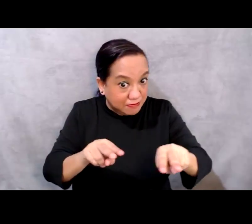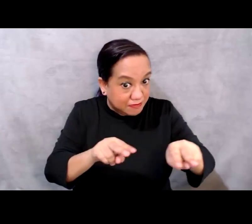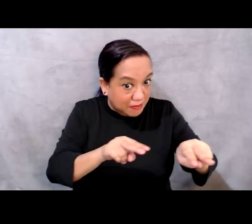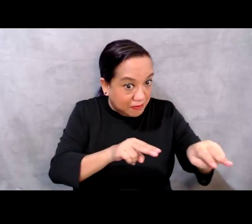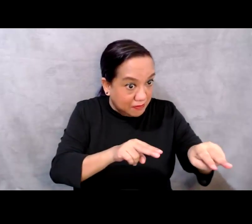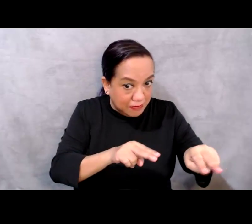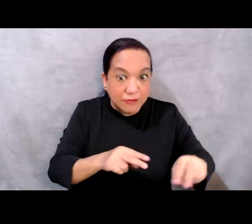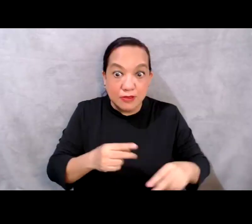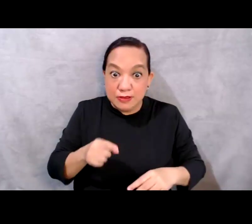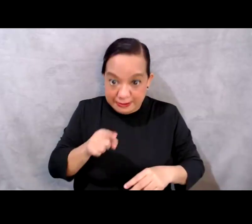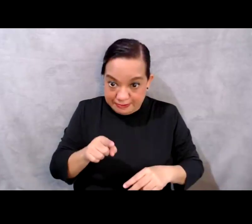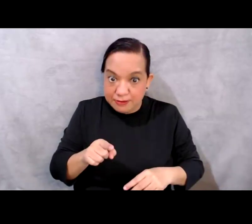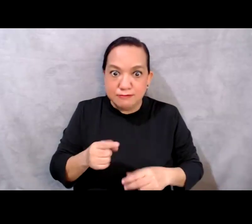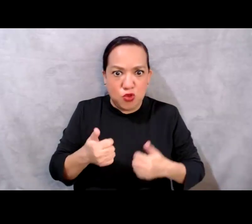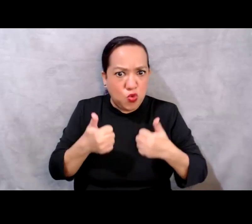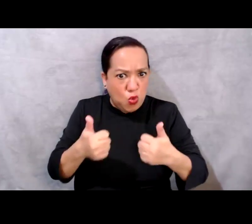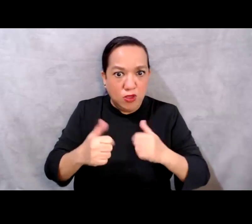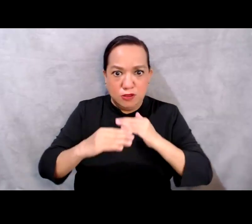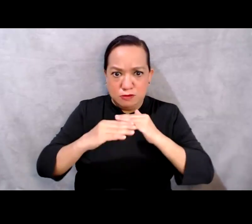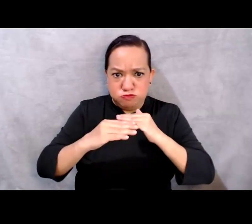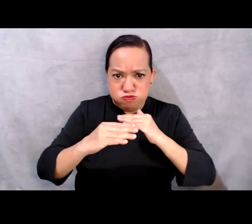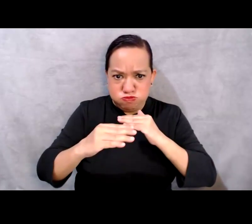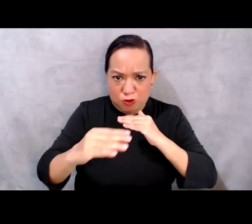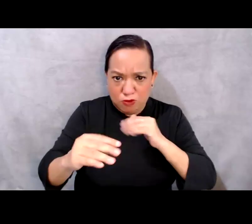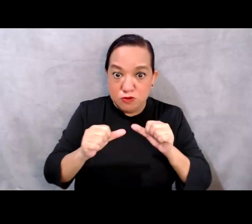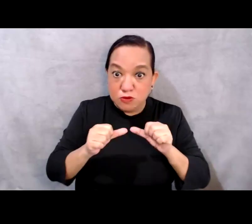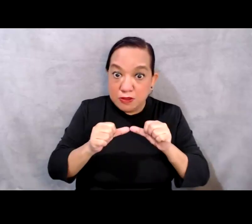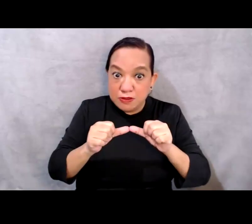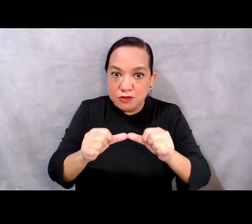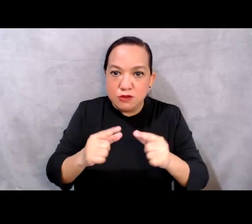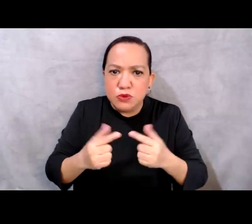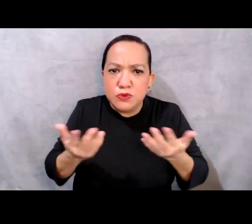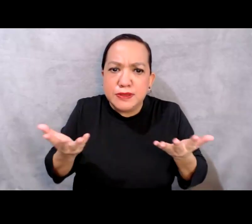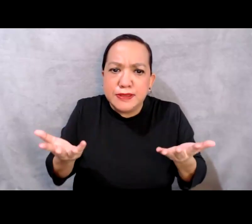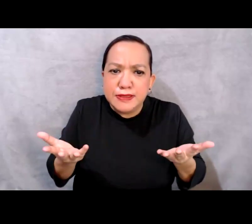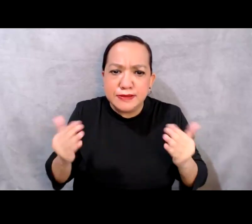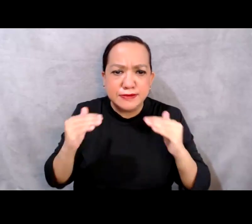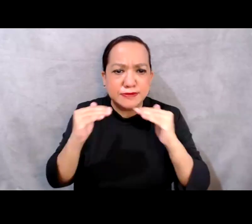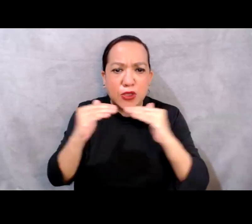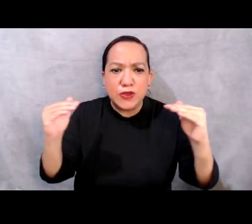projects that ADB supports in terms of the energy transition. Thank you.